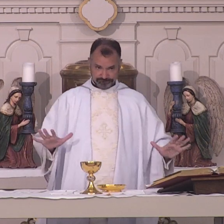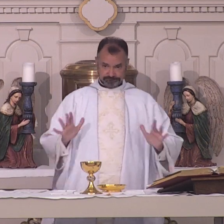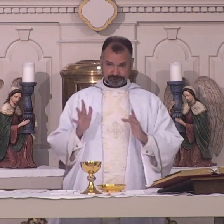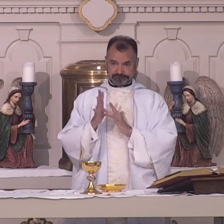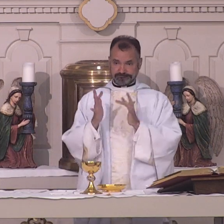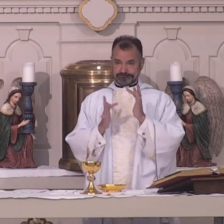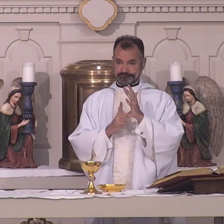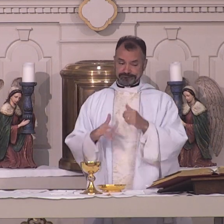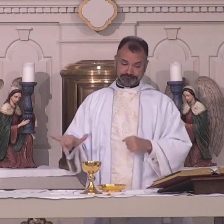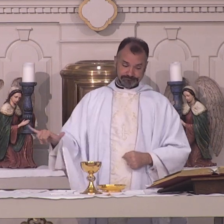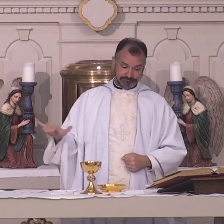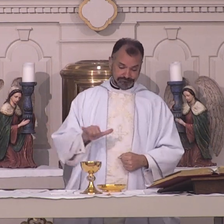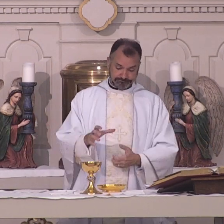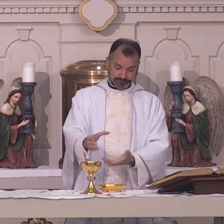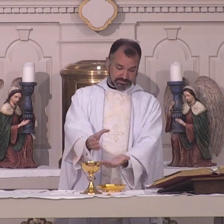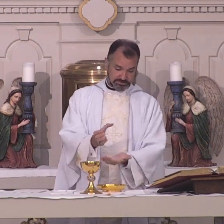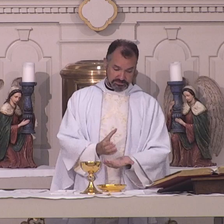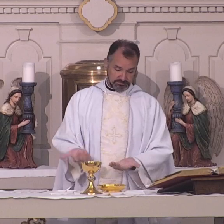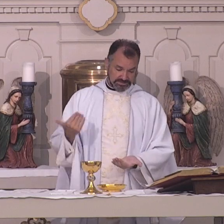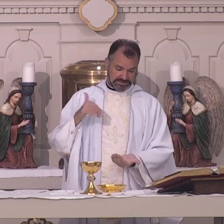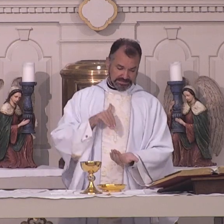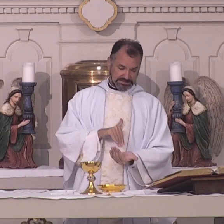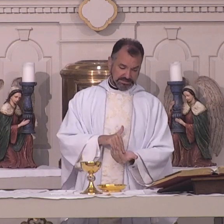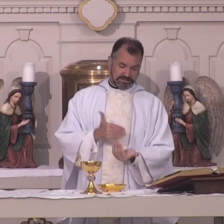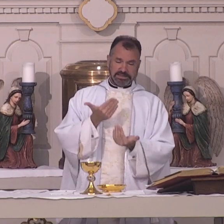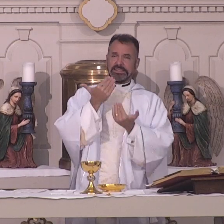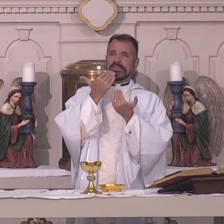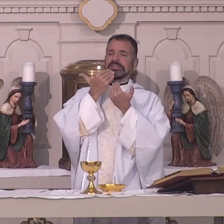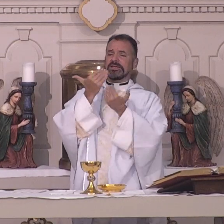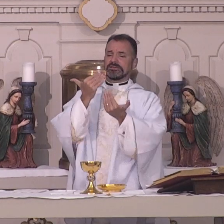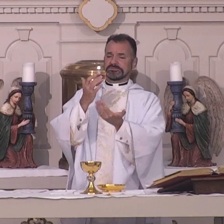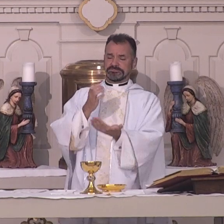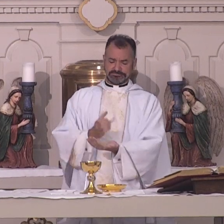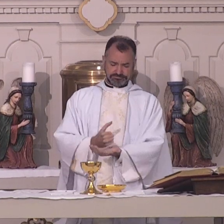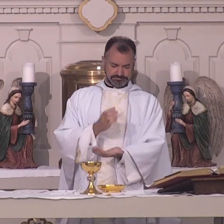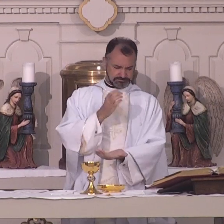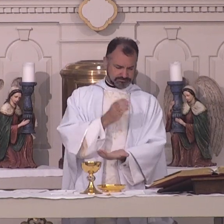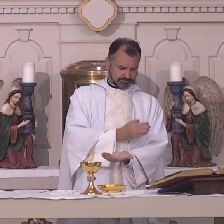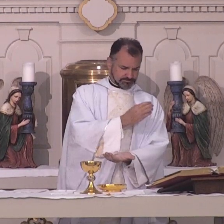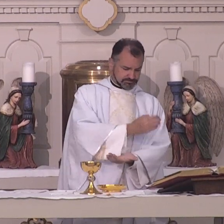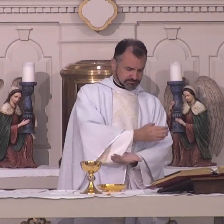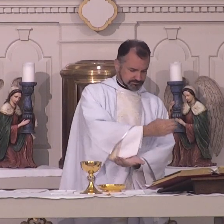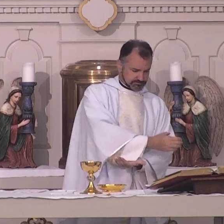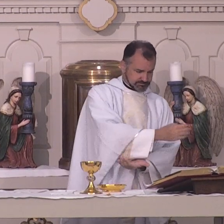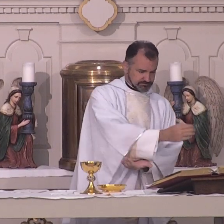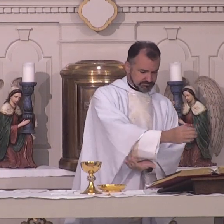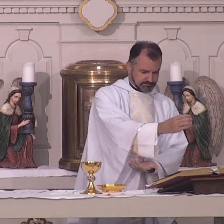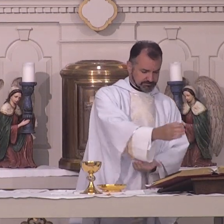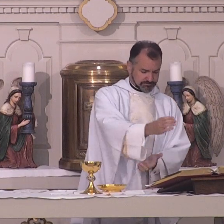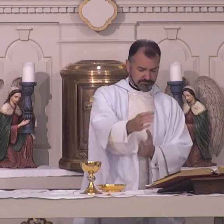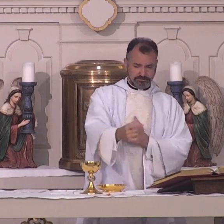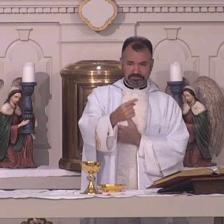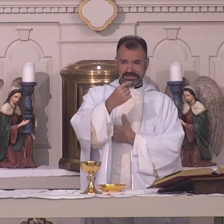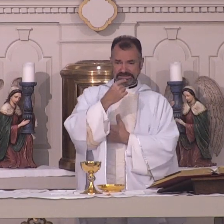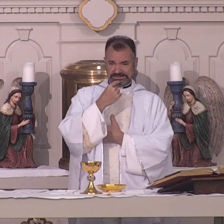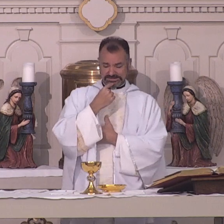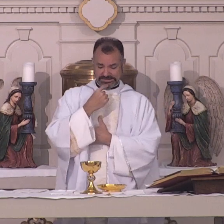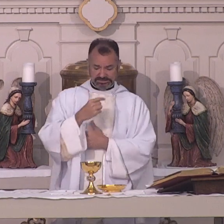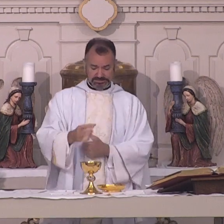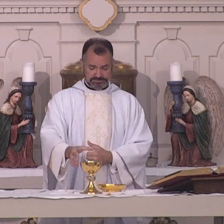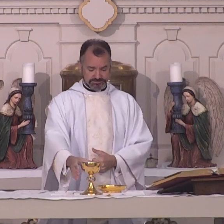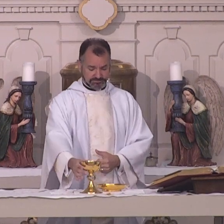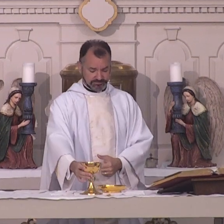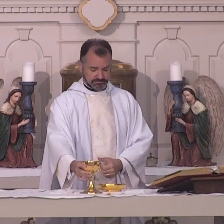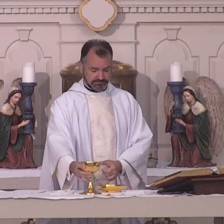In a similar way, when supper was ended, he took the chalice, and once more giving thanks, he gave it to his disciples,